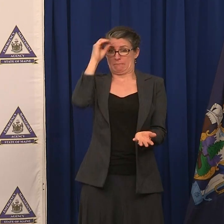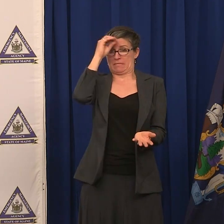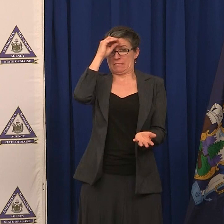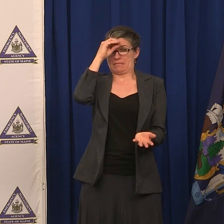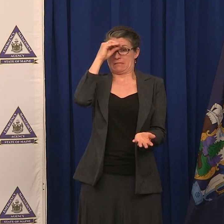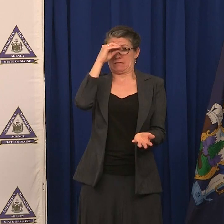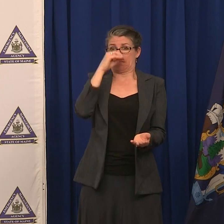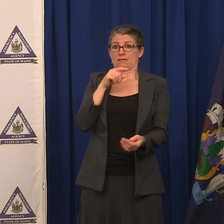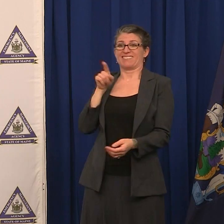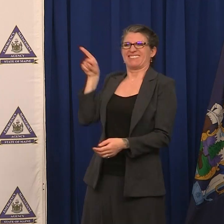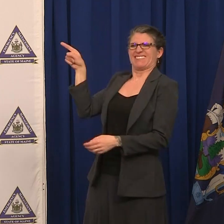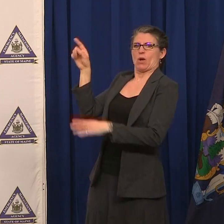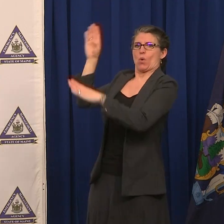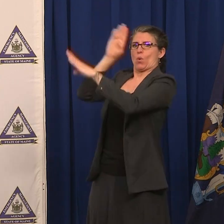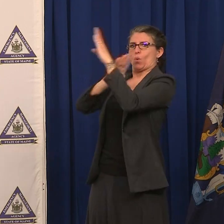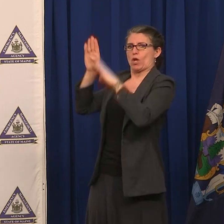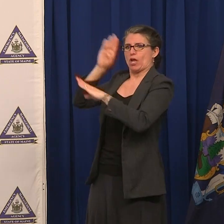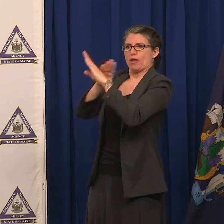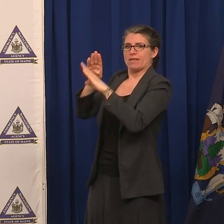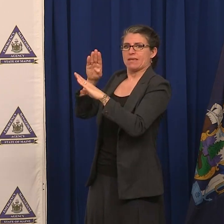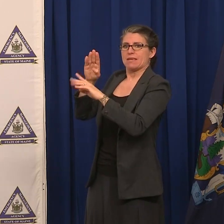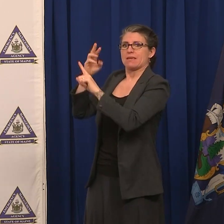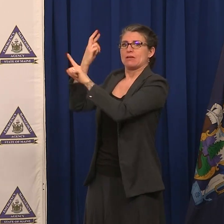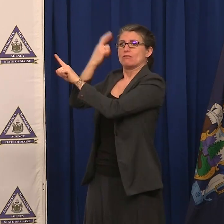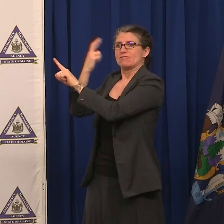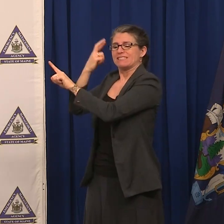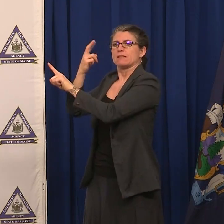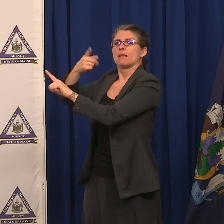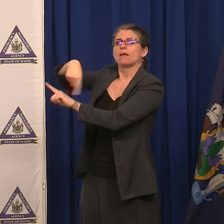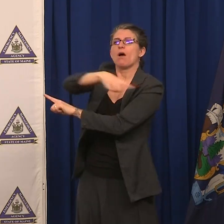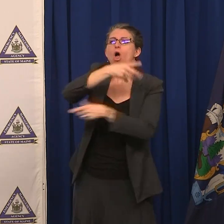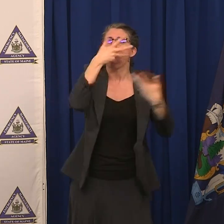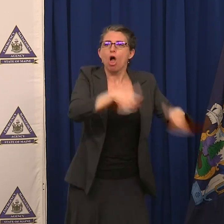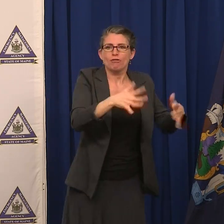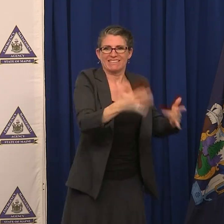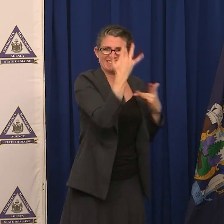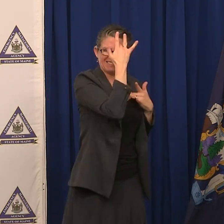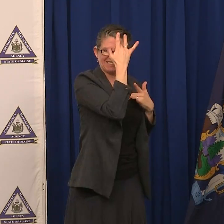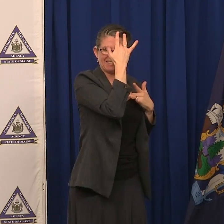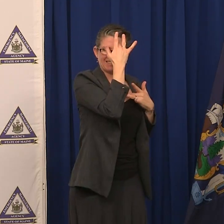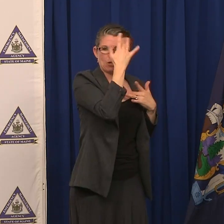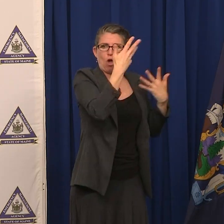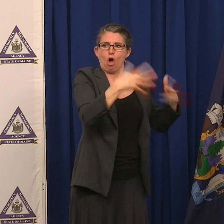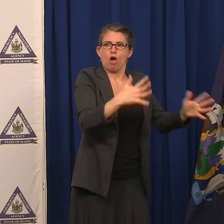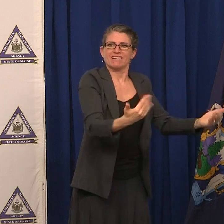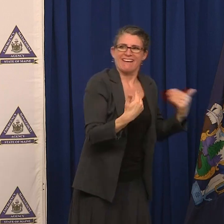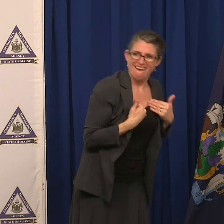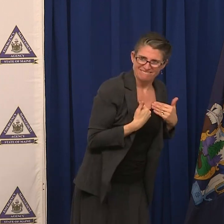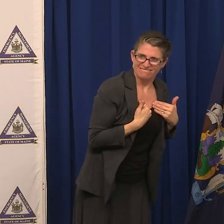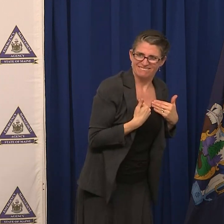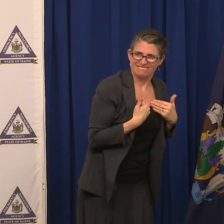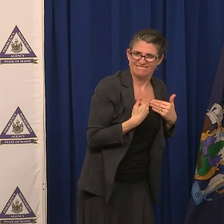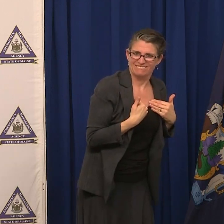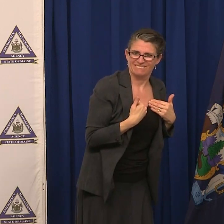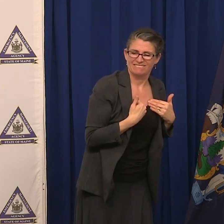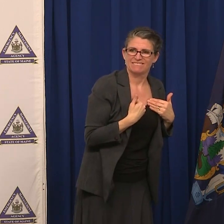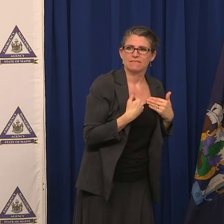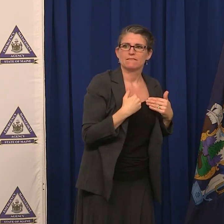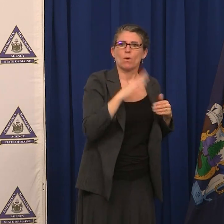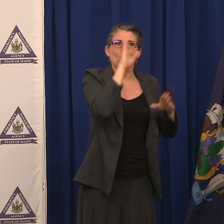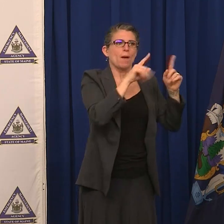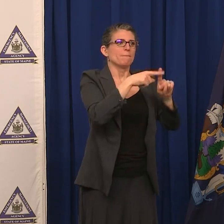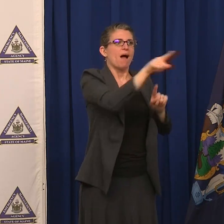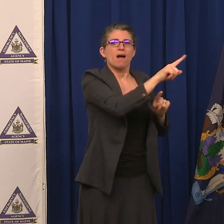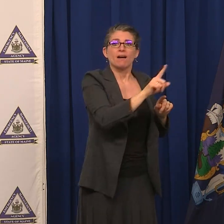are symptomatic, who may be moving elsewhere. Based on what we know right now, the risk of anyone who is